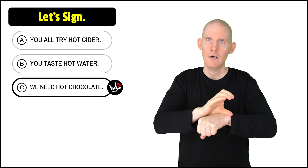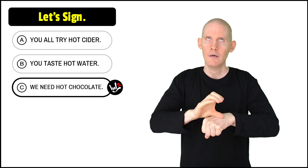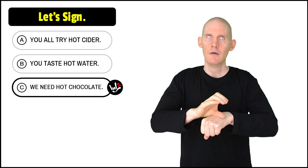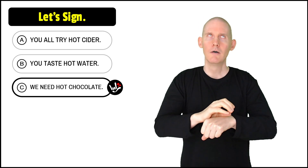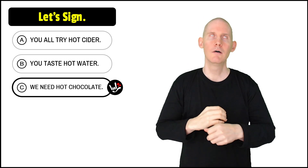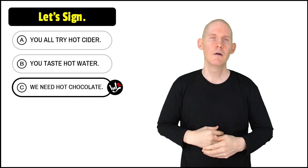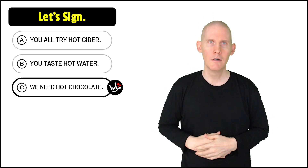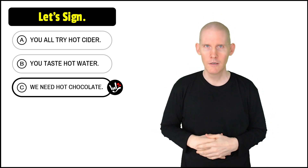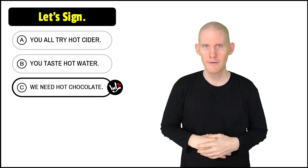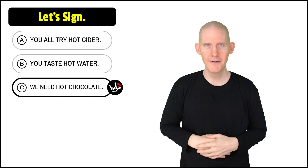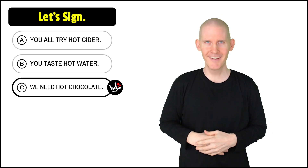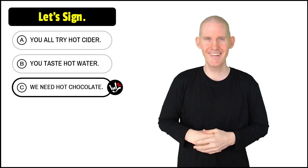Oh.